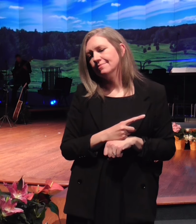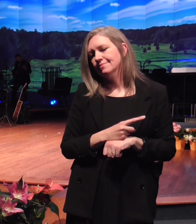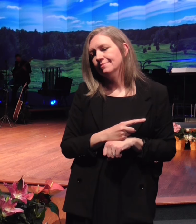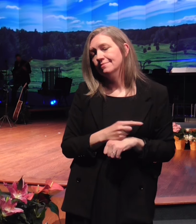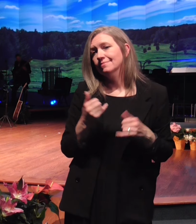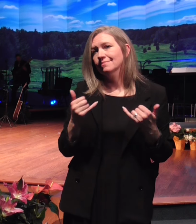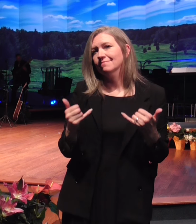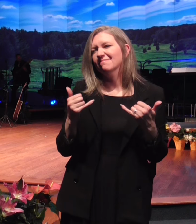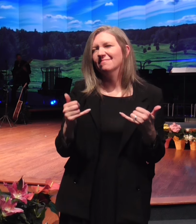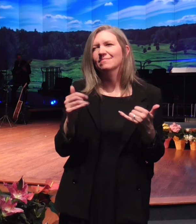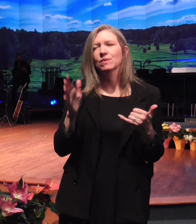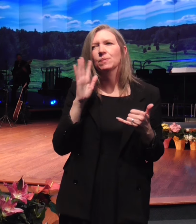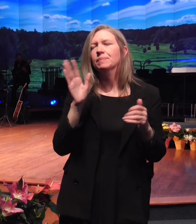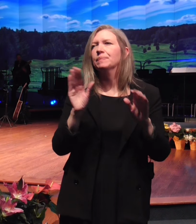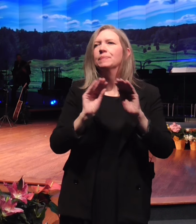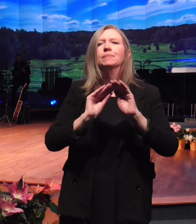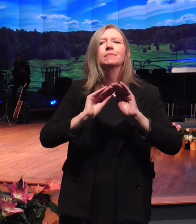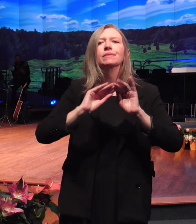It's gonna be a